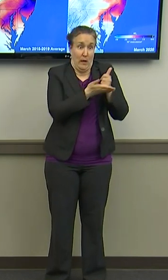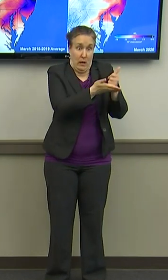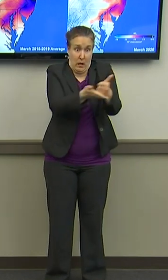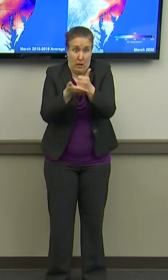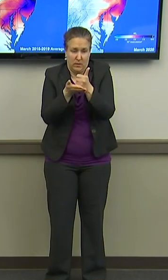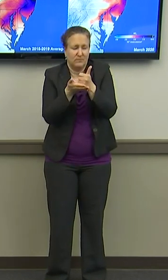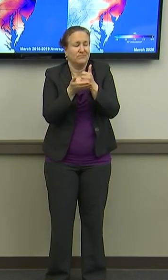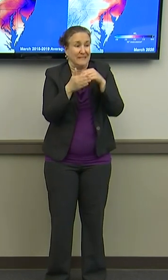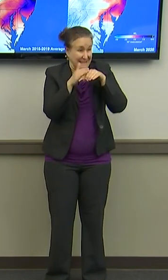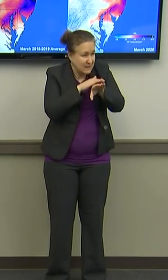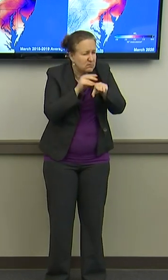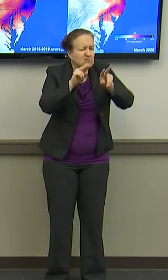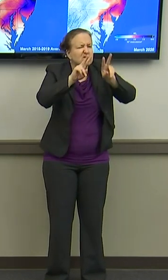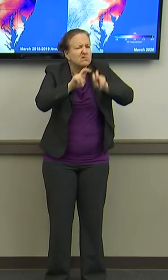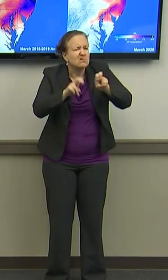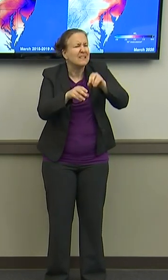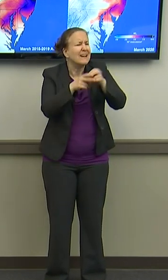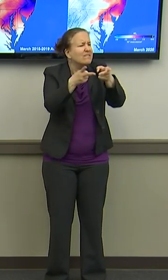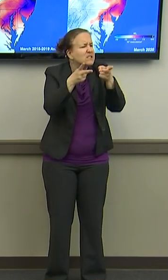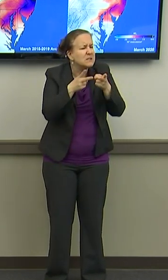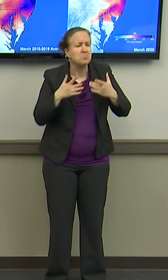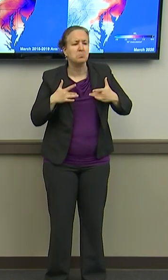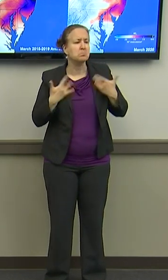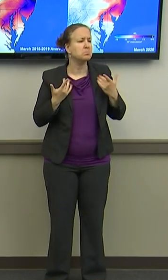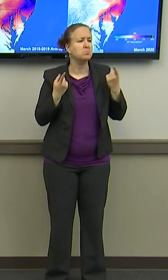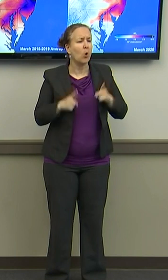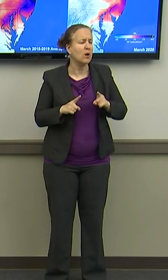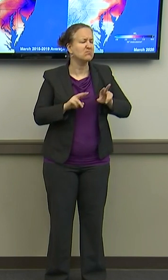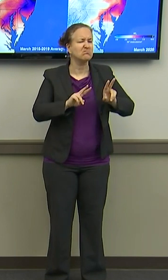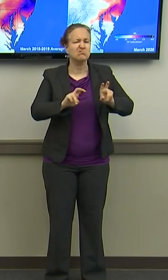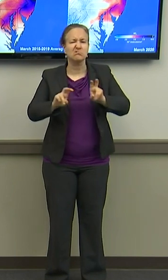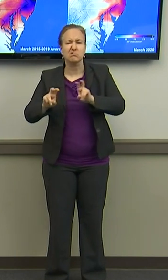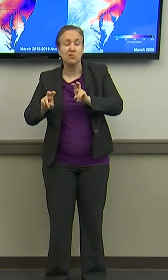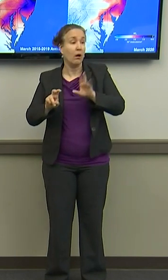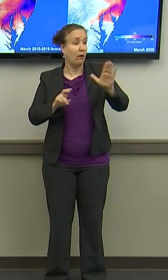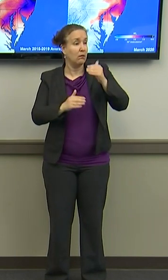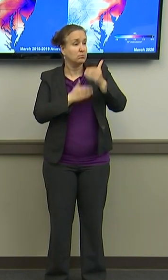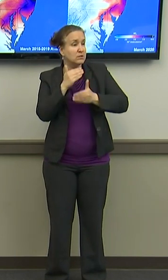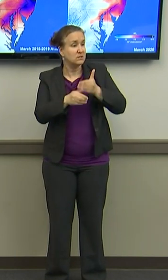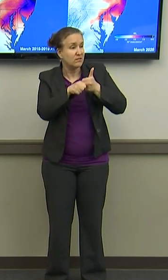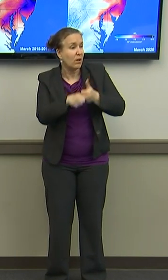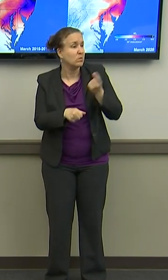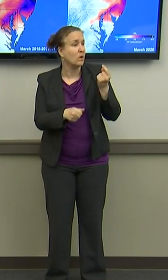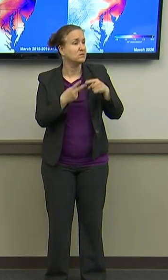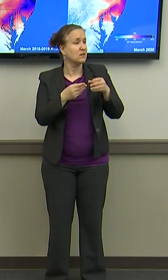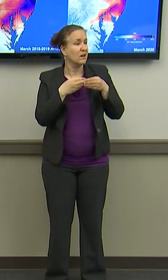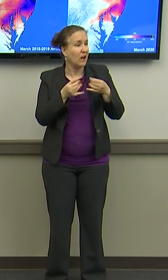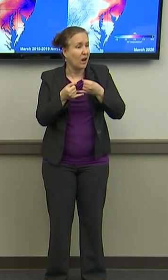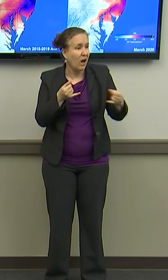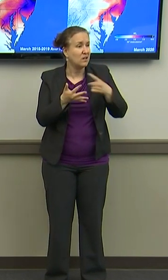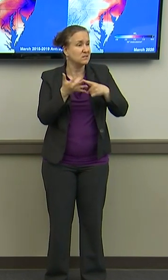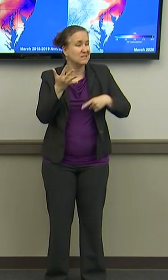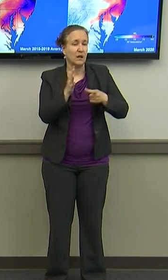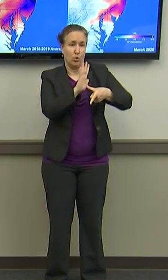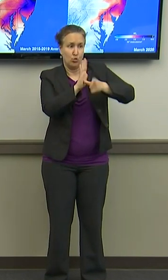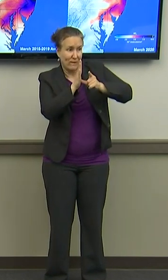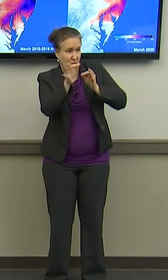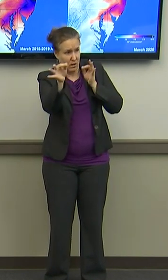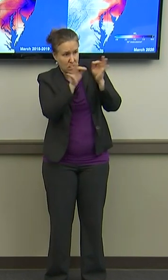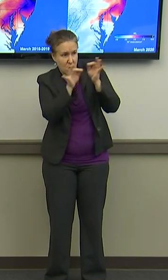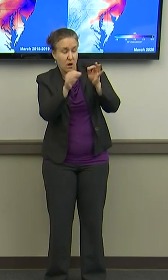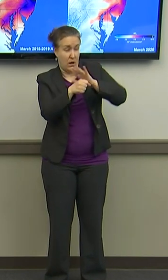to assess what's going on within the facilities, to review procedures, guidelines for care